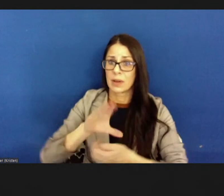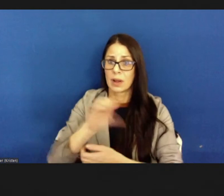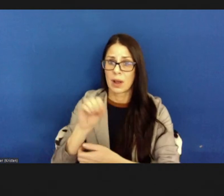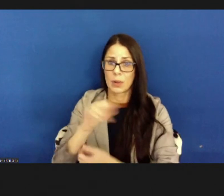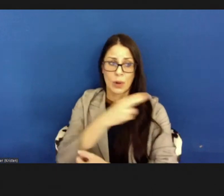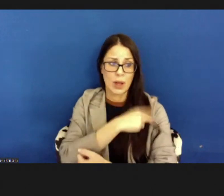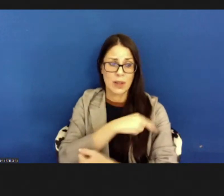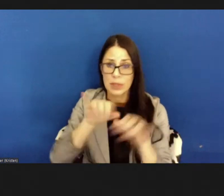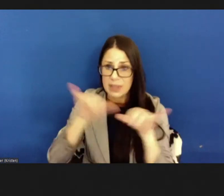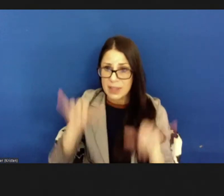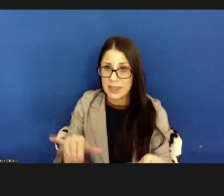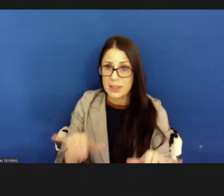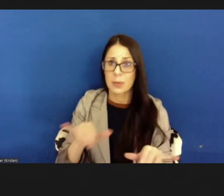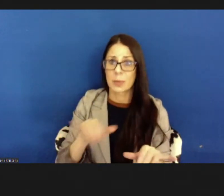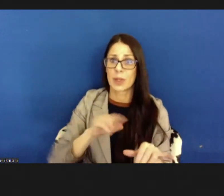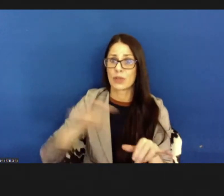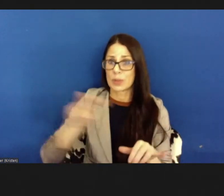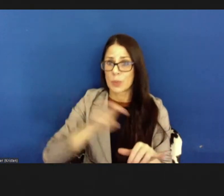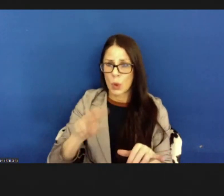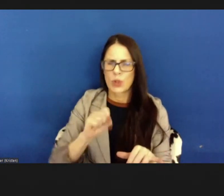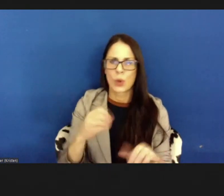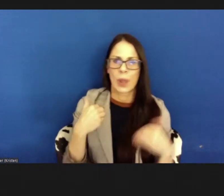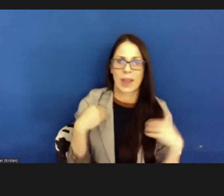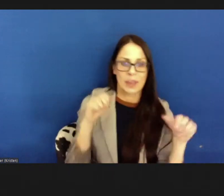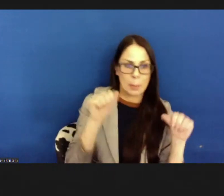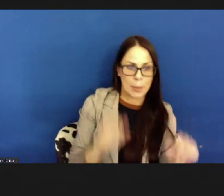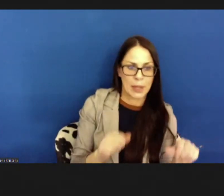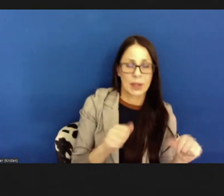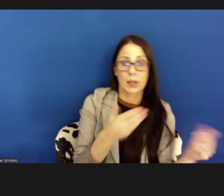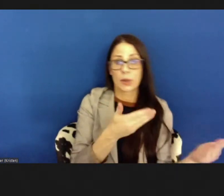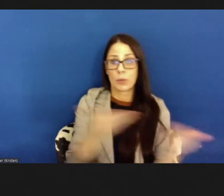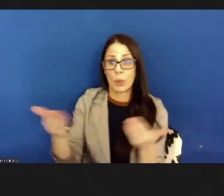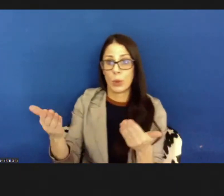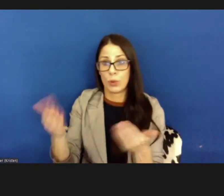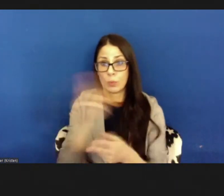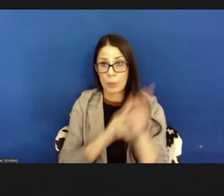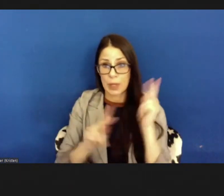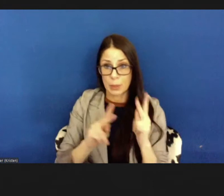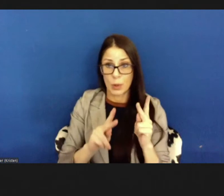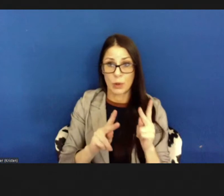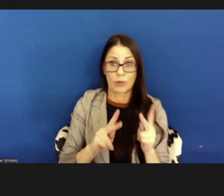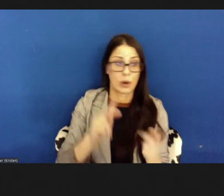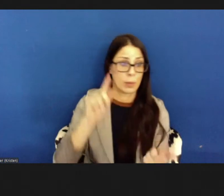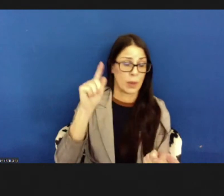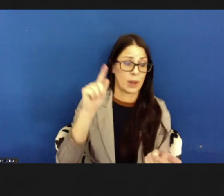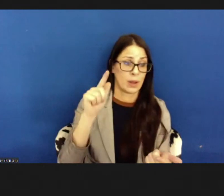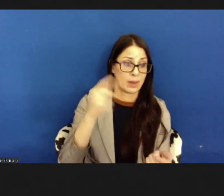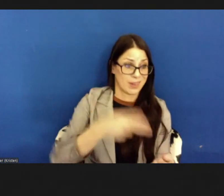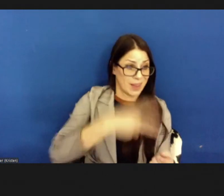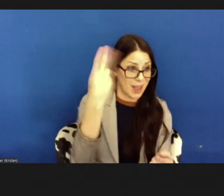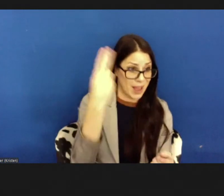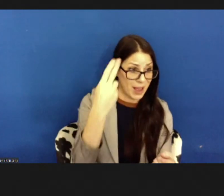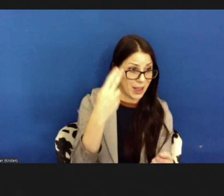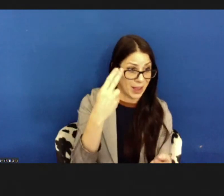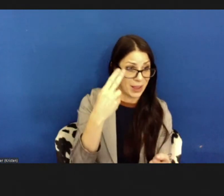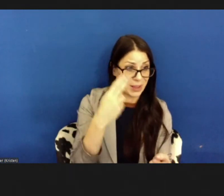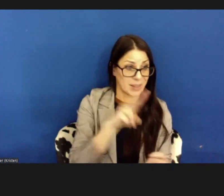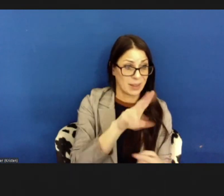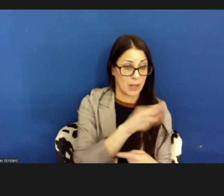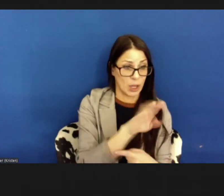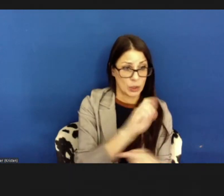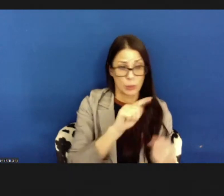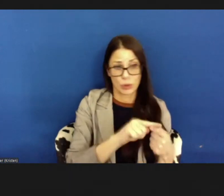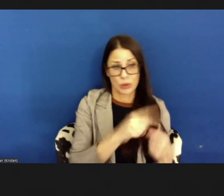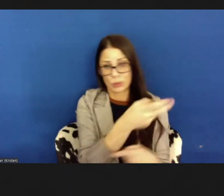center to ensure that we have the ability to move people from areas of higher volume to areas of lower volume as needed. We continue